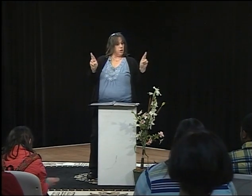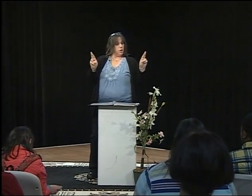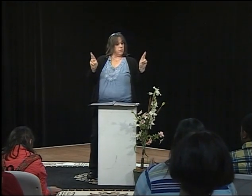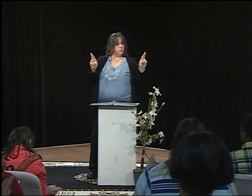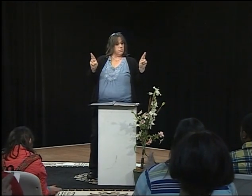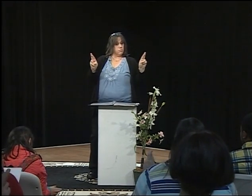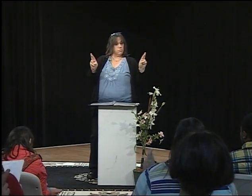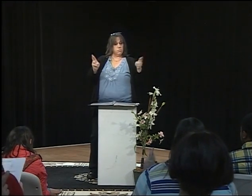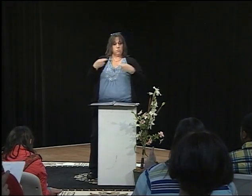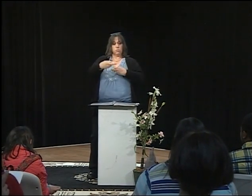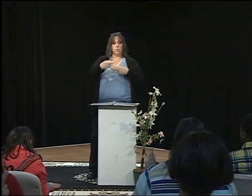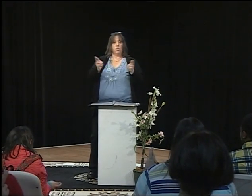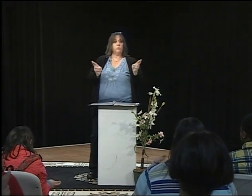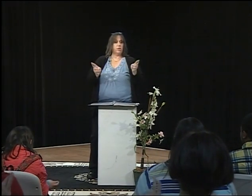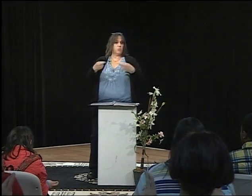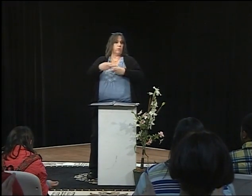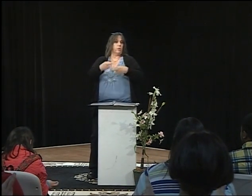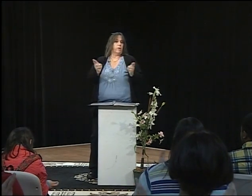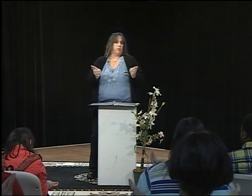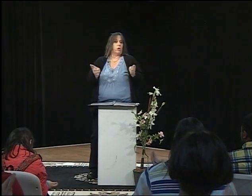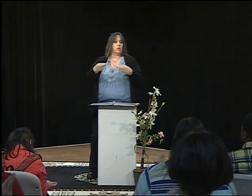R's, and you make a square. You're making a box.